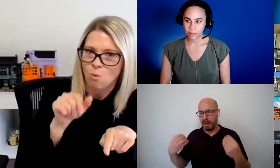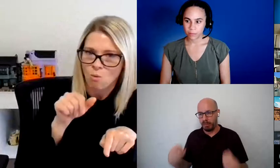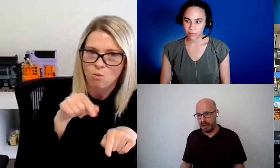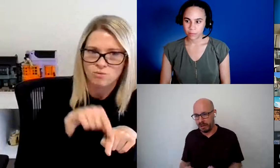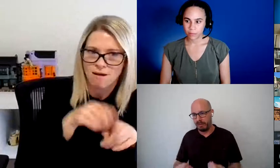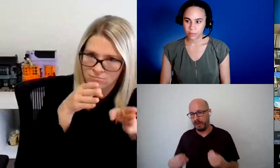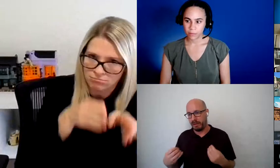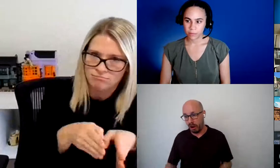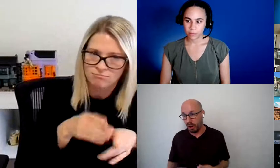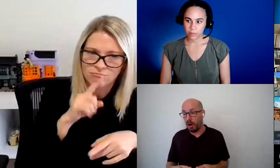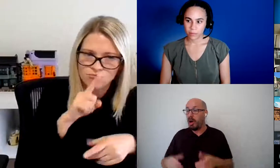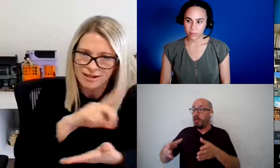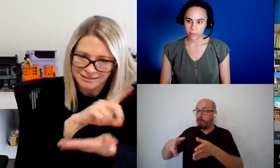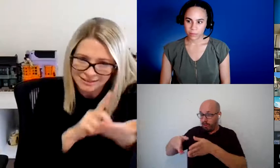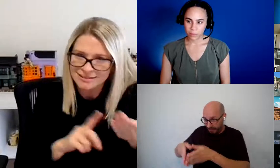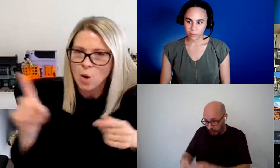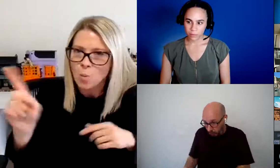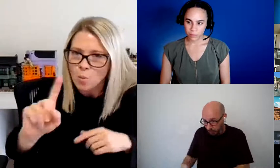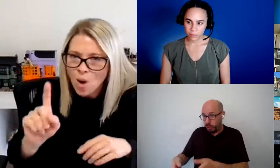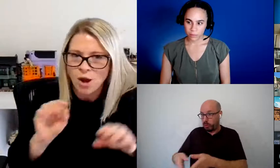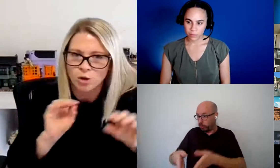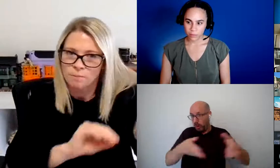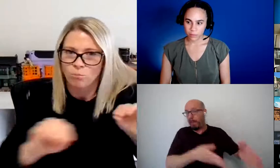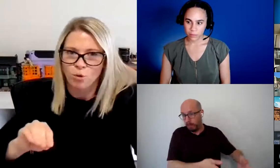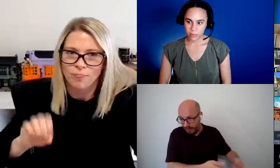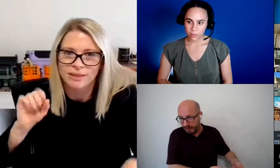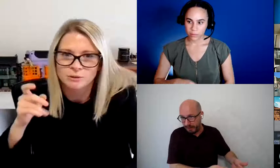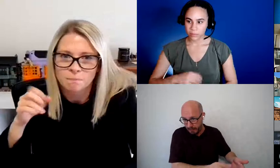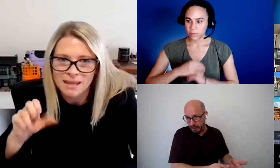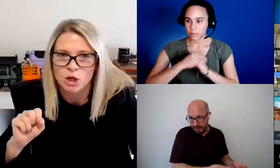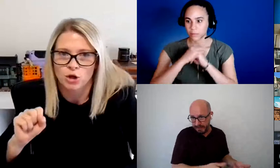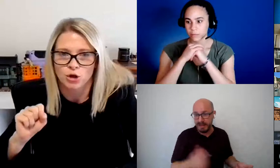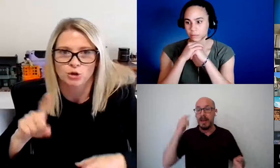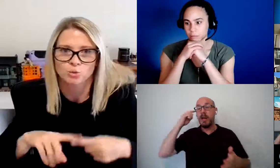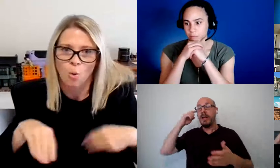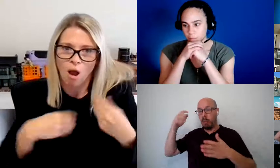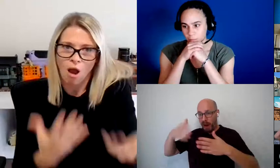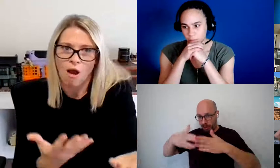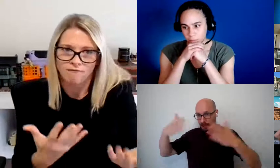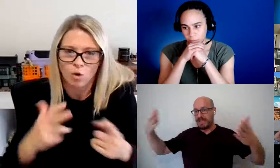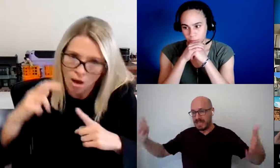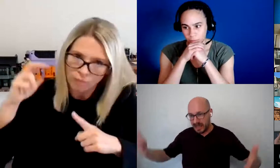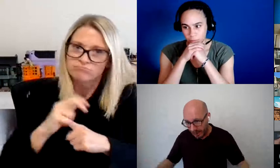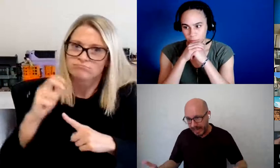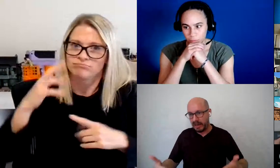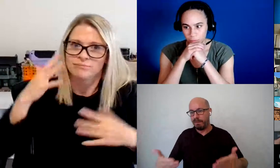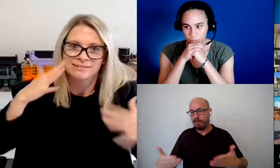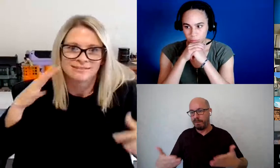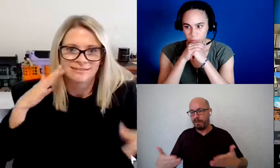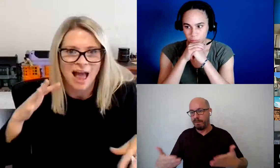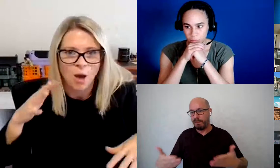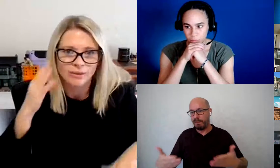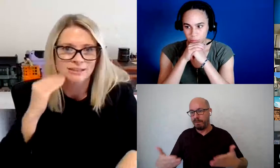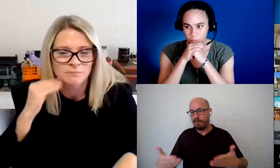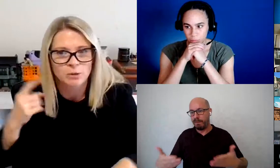and the vibrations in the car. So this COTA, who grew up with this experience, wound up designing for Mazda where